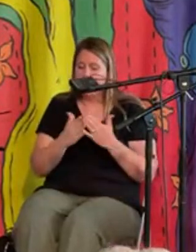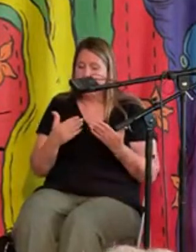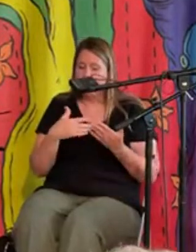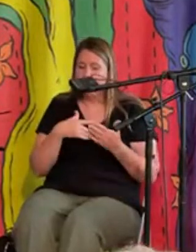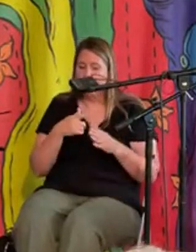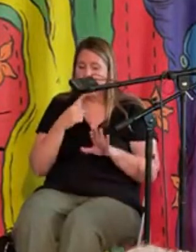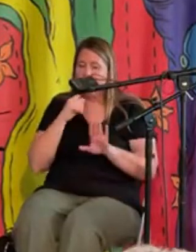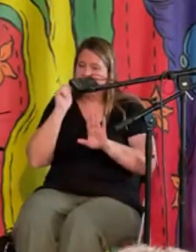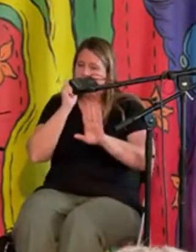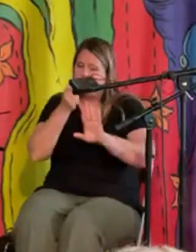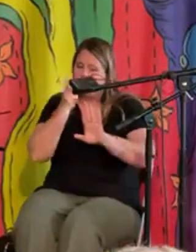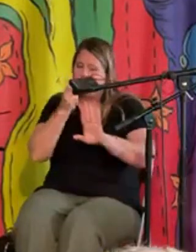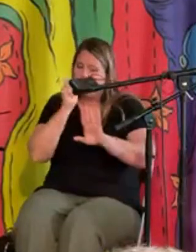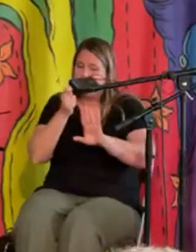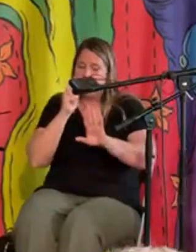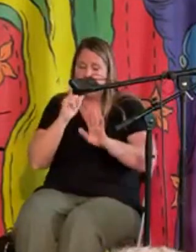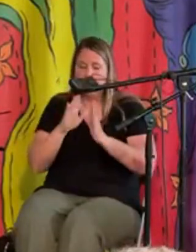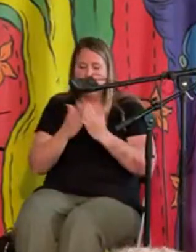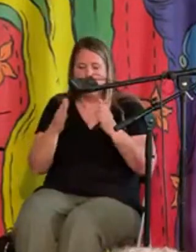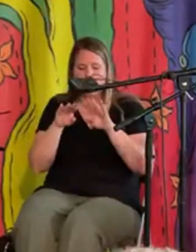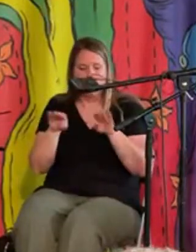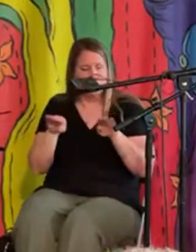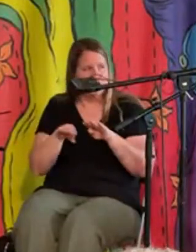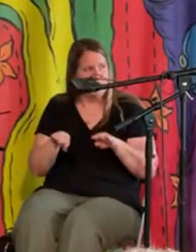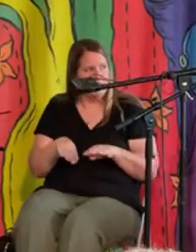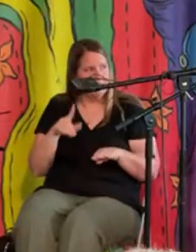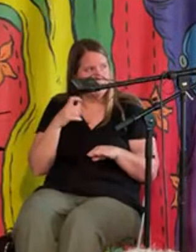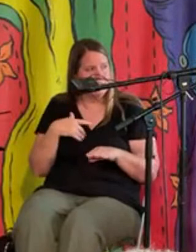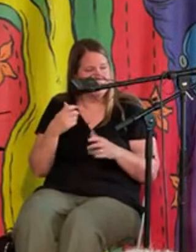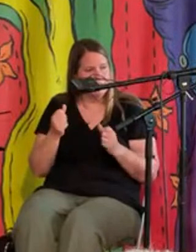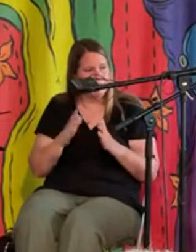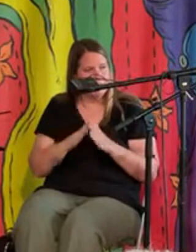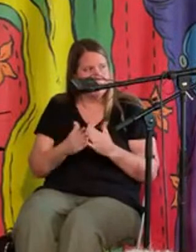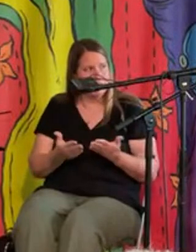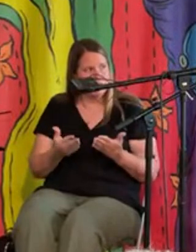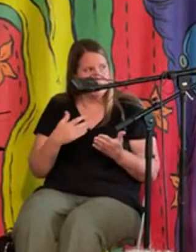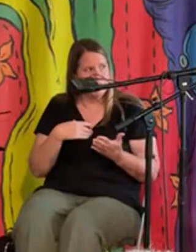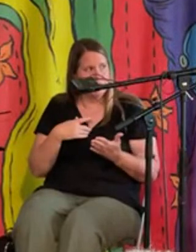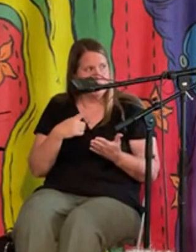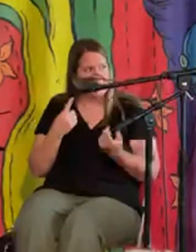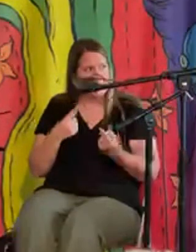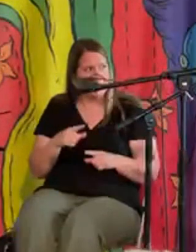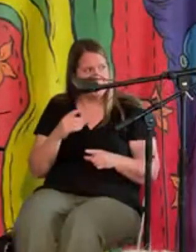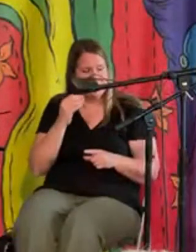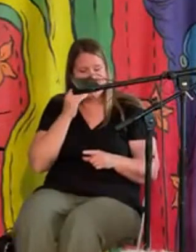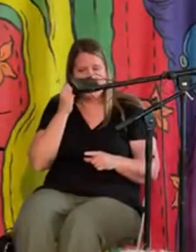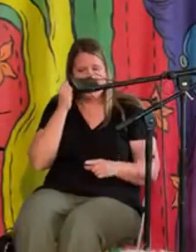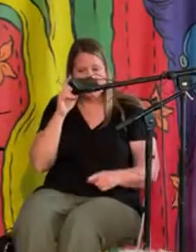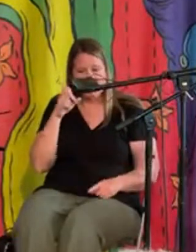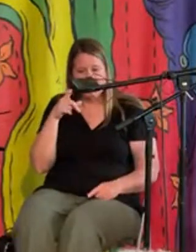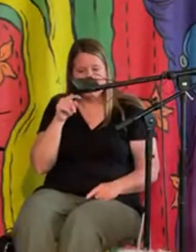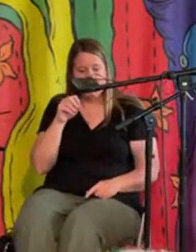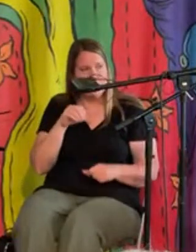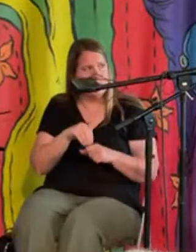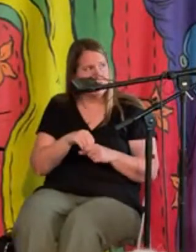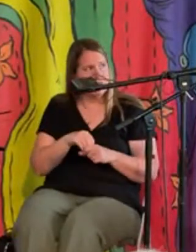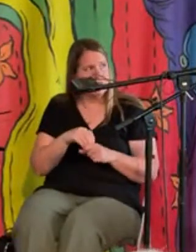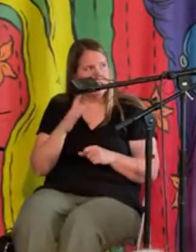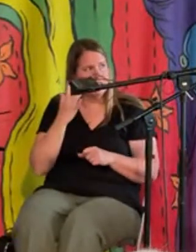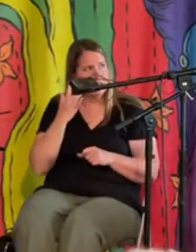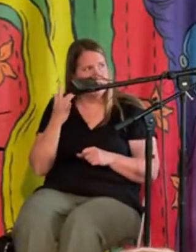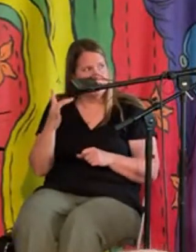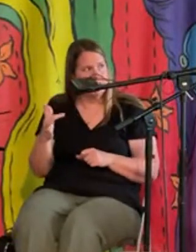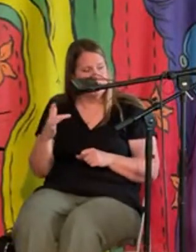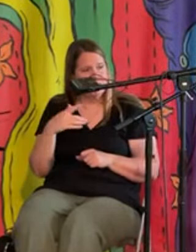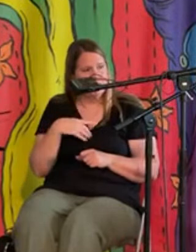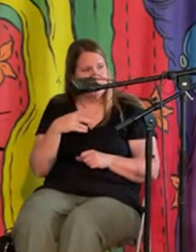your bookshelf. What happens in Home Depot in San Diego, California? You see a human being be dragged into